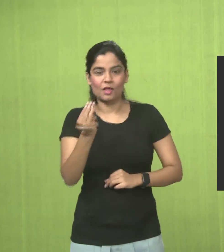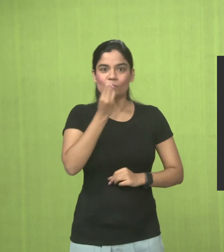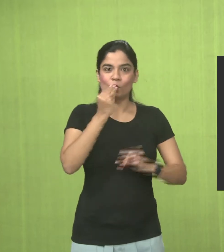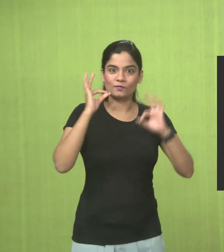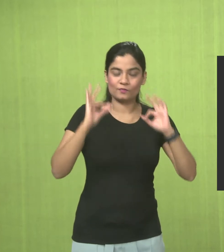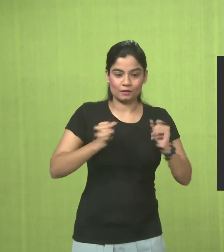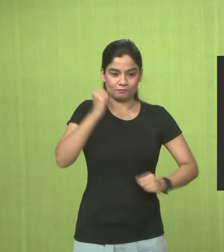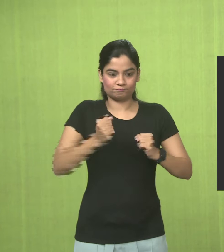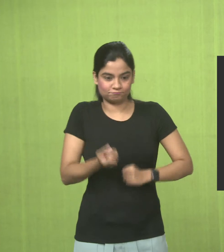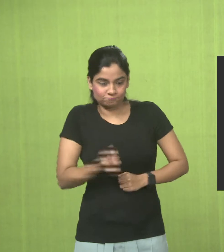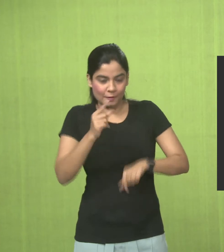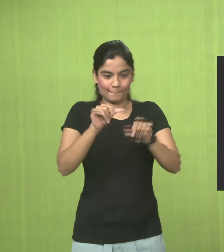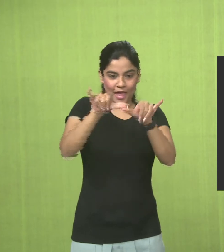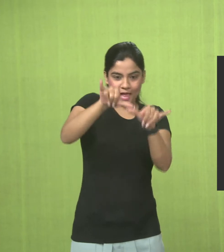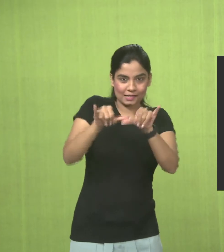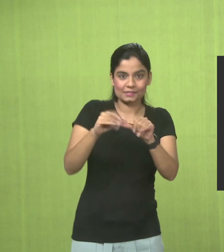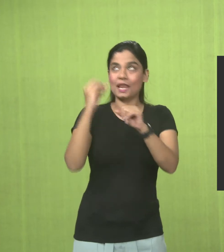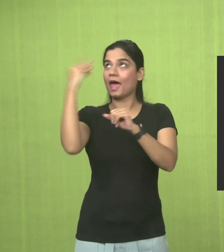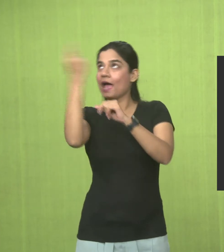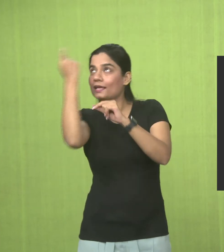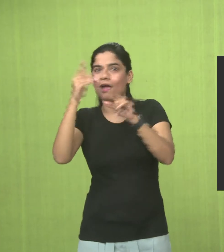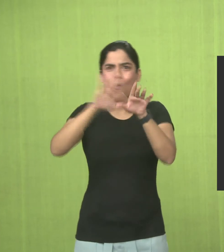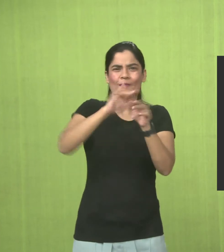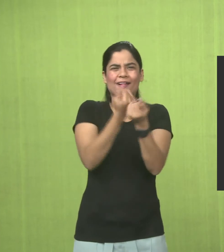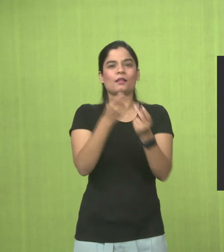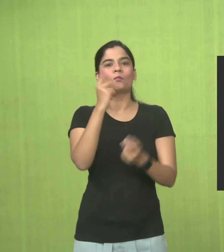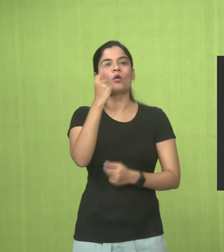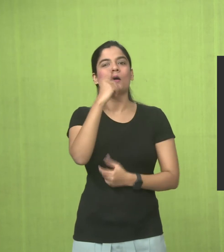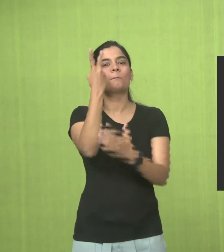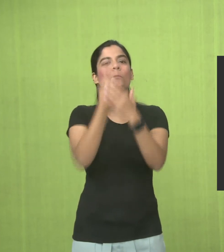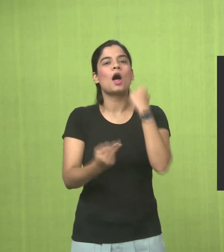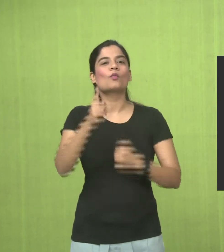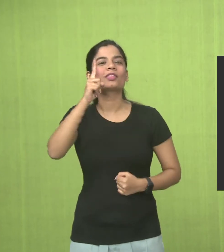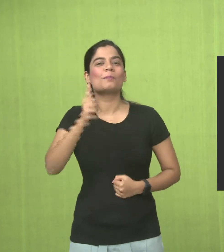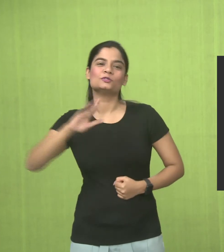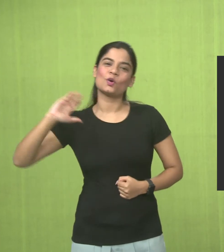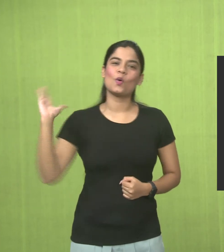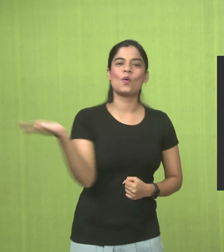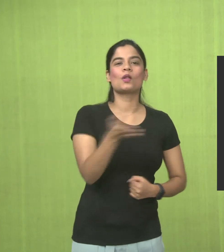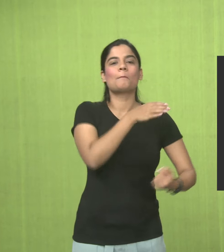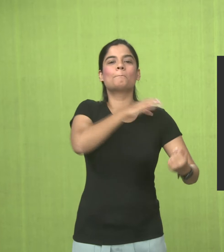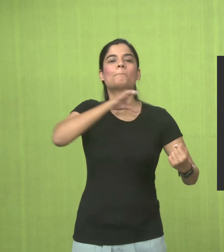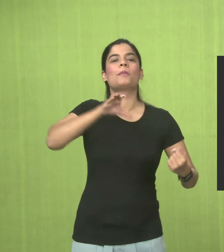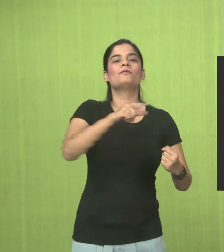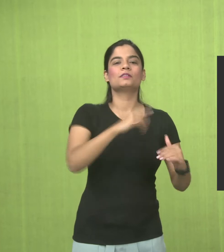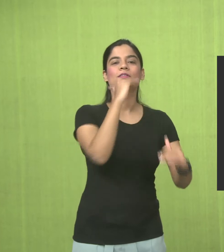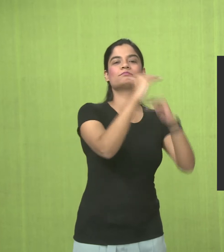Like sleeping on time, eating on time, waking up on time, managing electricity and the house. So, it is the responsibility of the